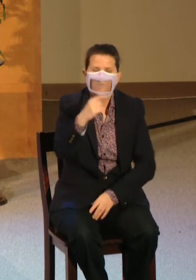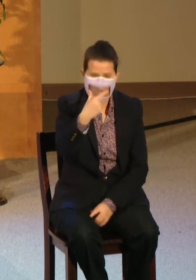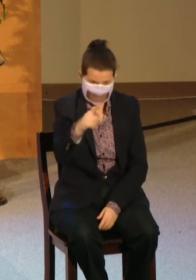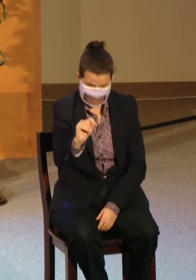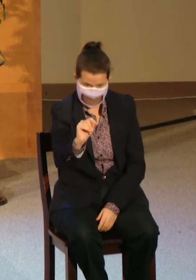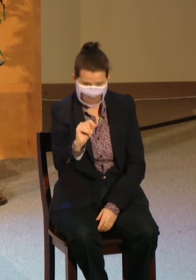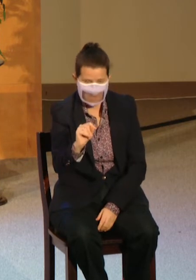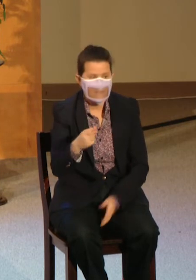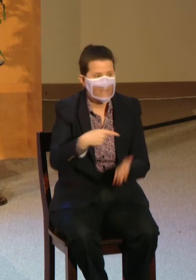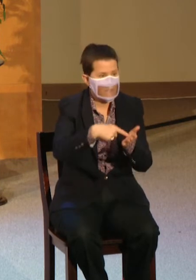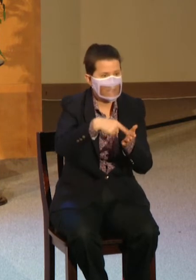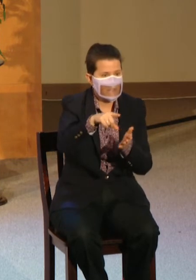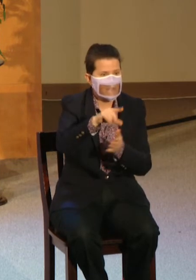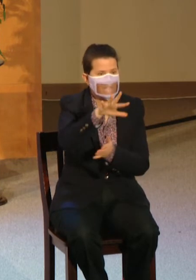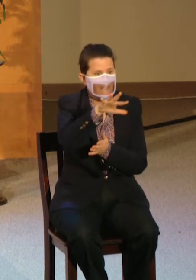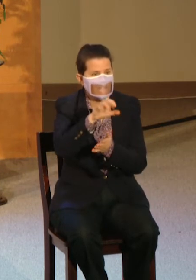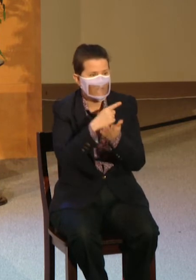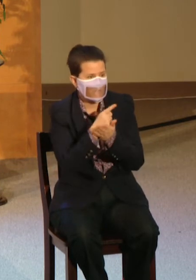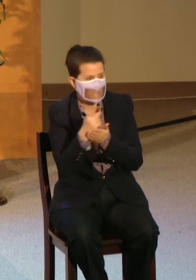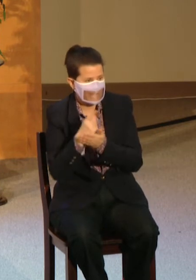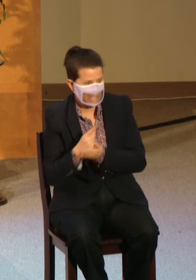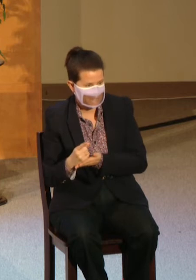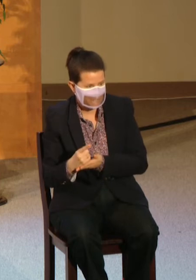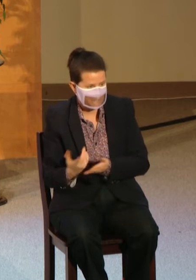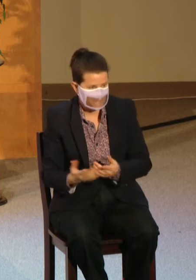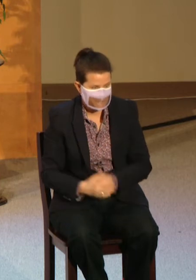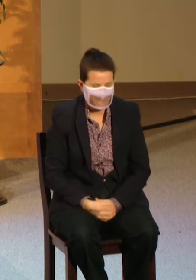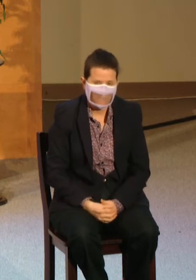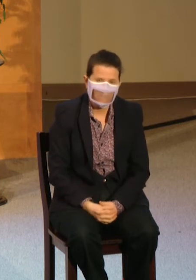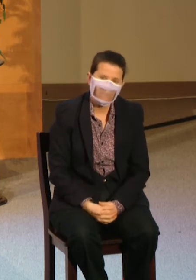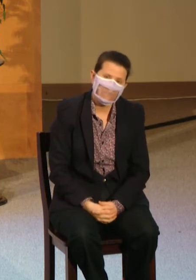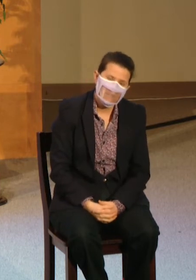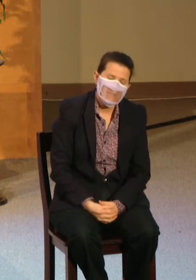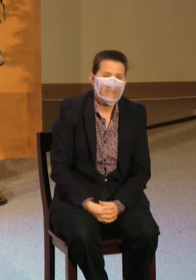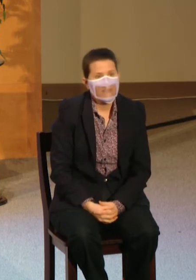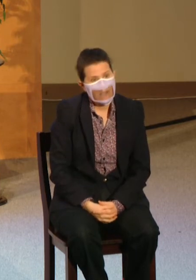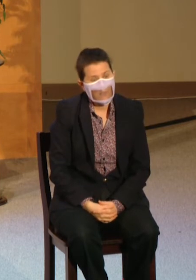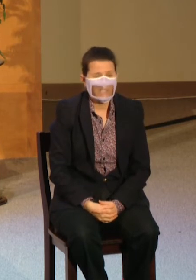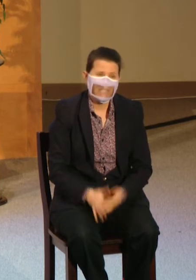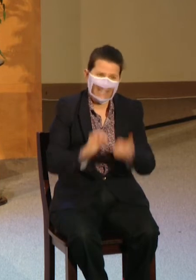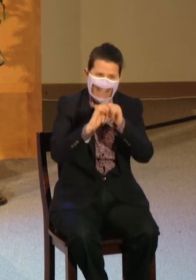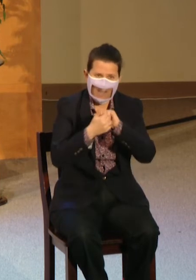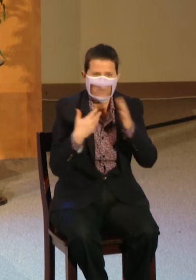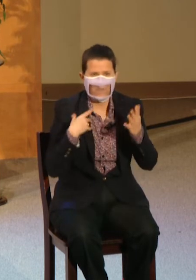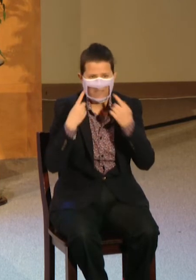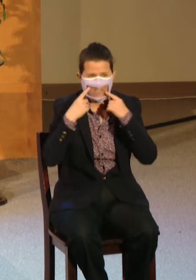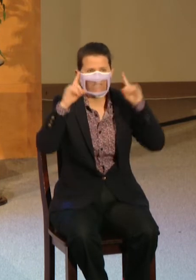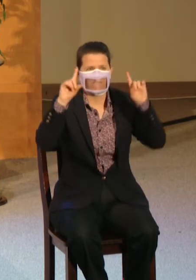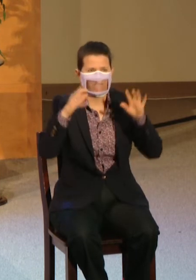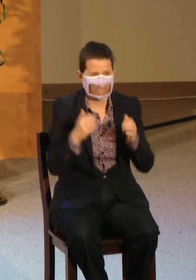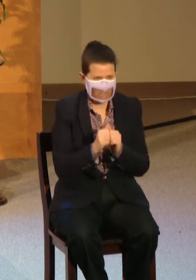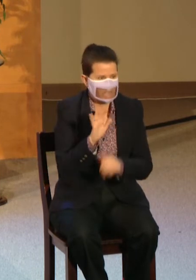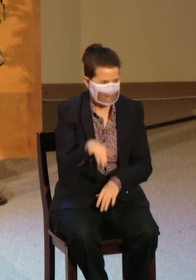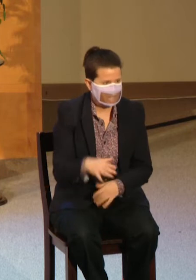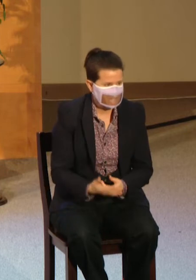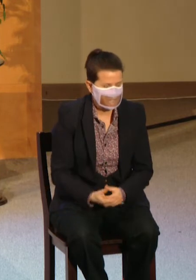They were paying $500 a week. I wasn't sure how I was going to be able to survive on that, but I said yes, and I came